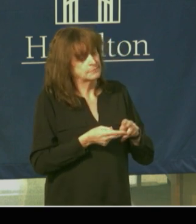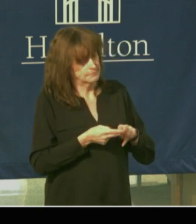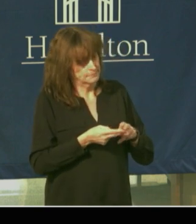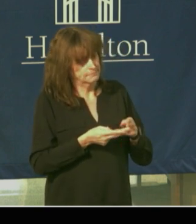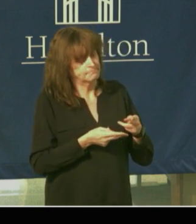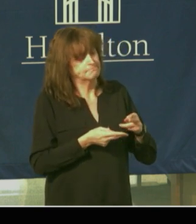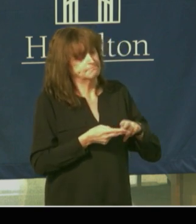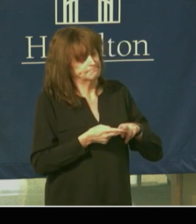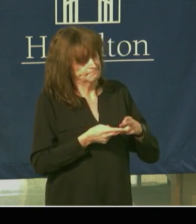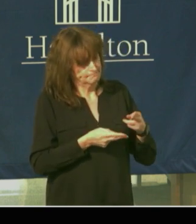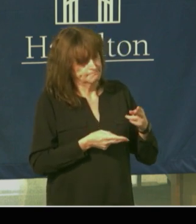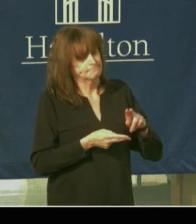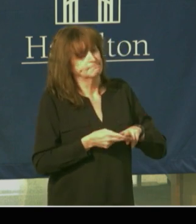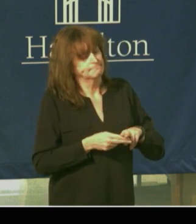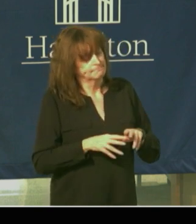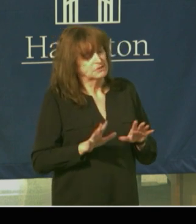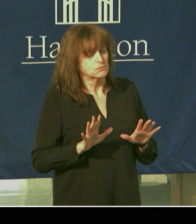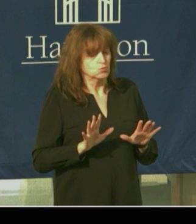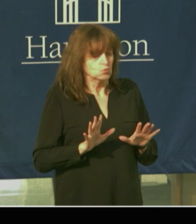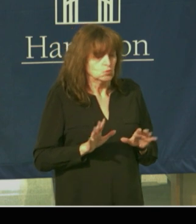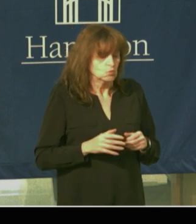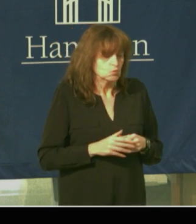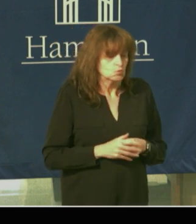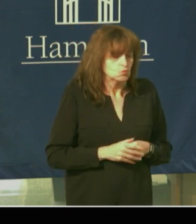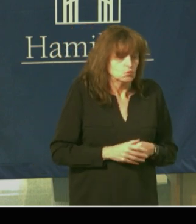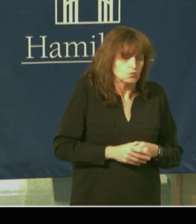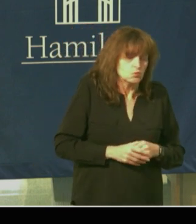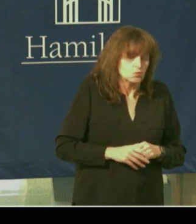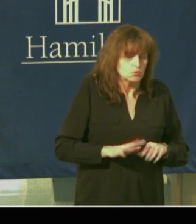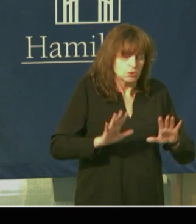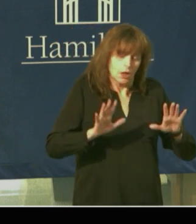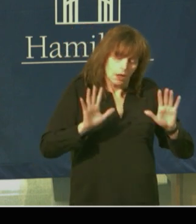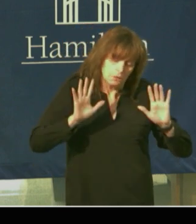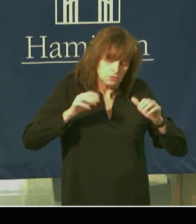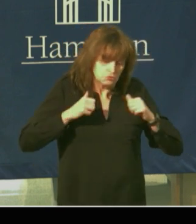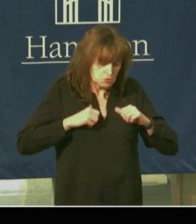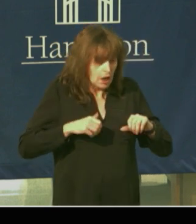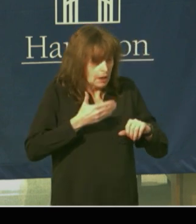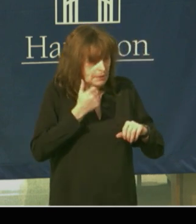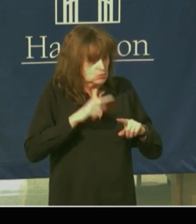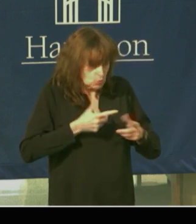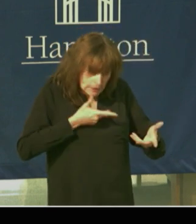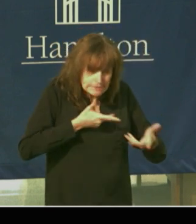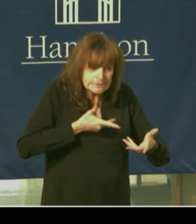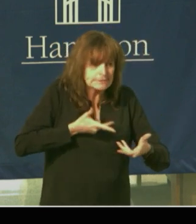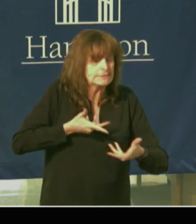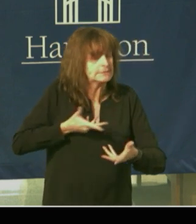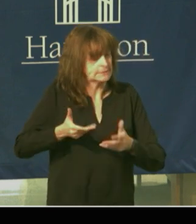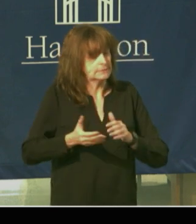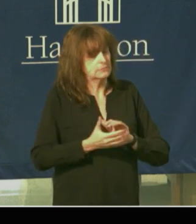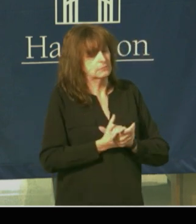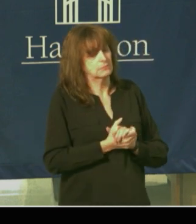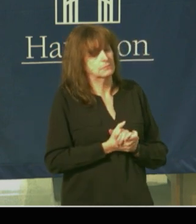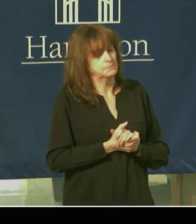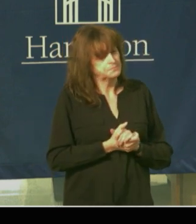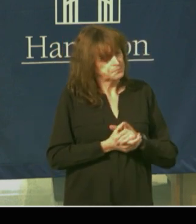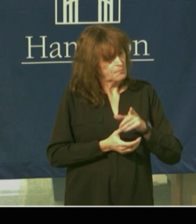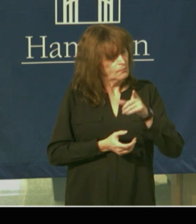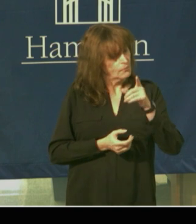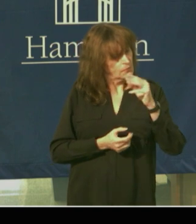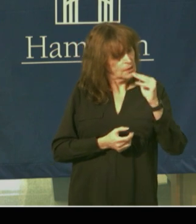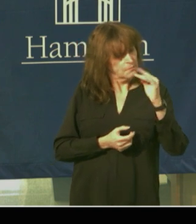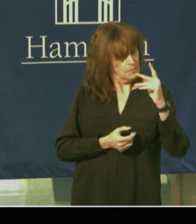kind of dealing with them accordingly. Just curious, are these cases where there are positive results, is it based on because they have